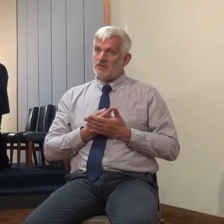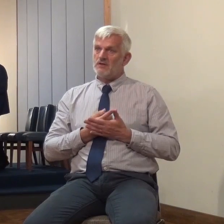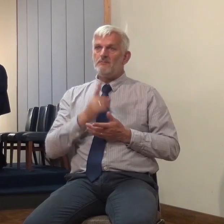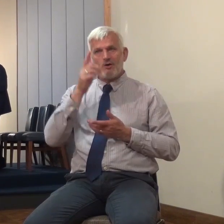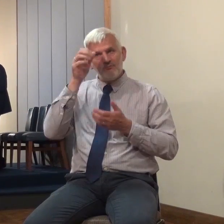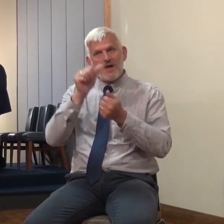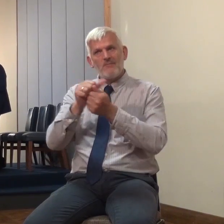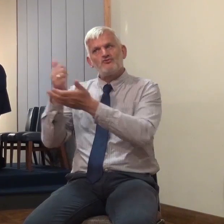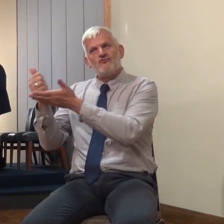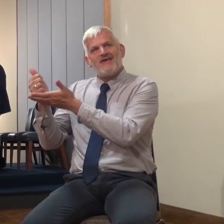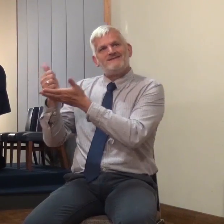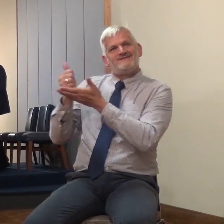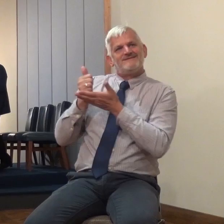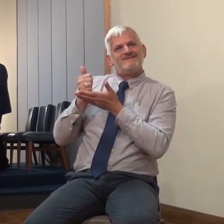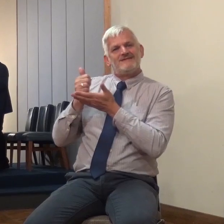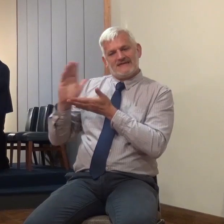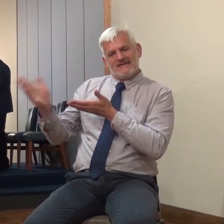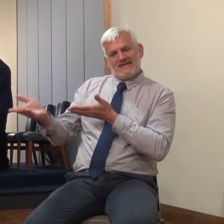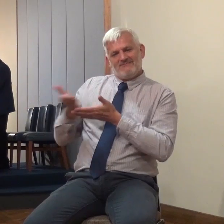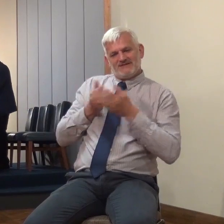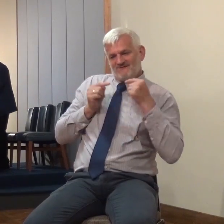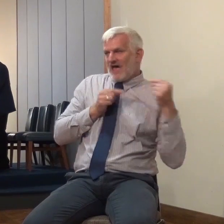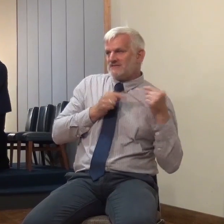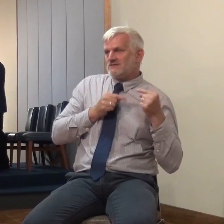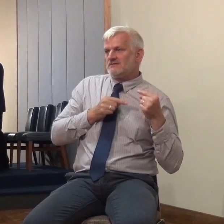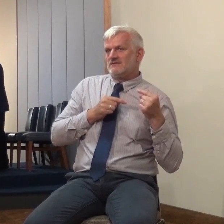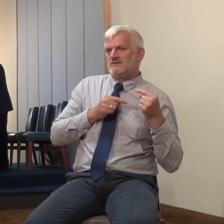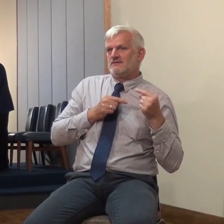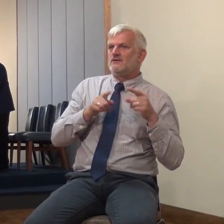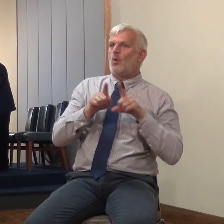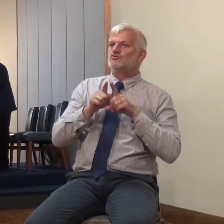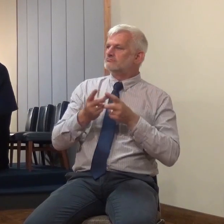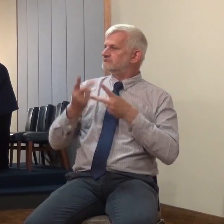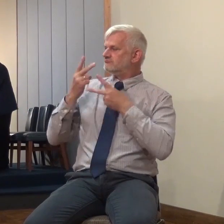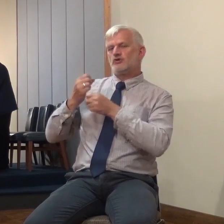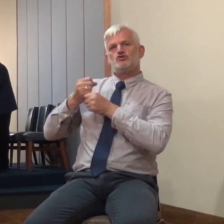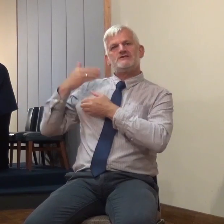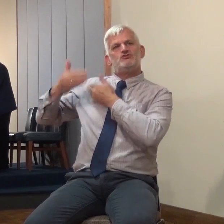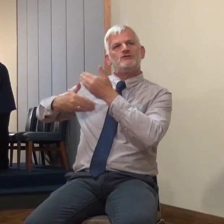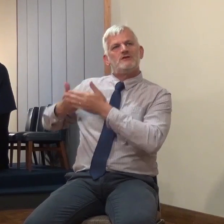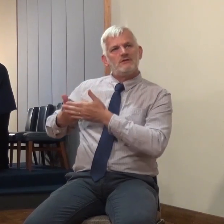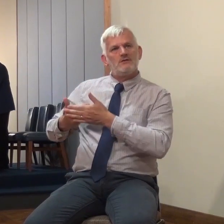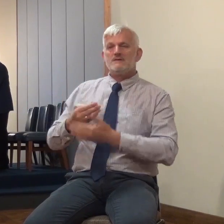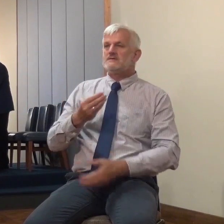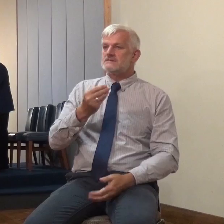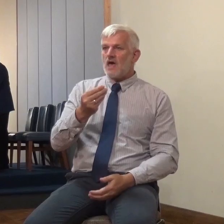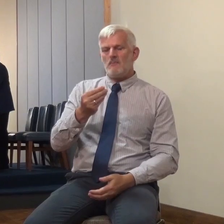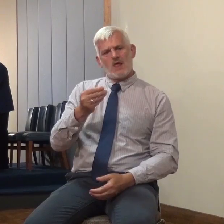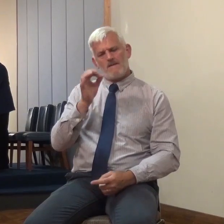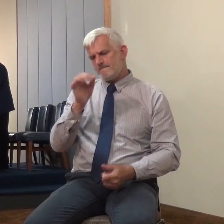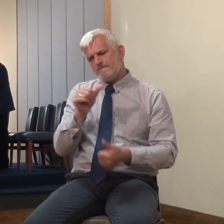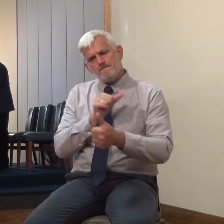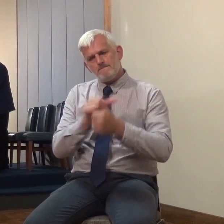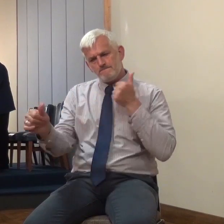those suggestions. But church history tells us that some of the choicest saints have endured painful conditions